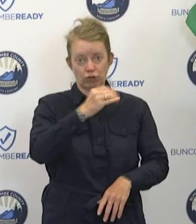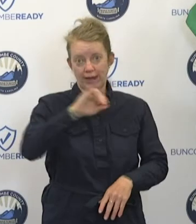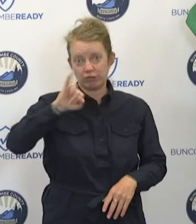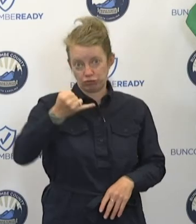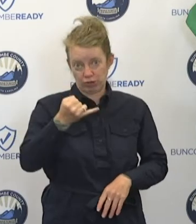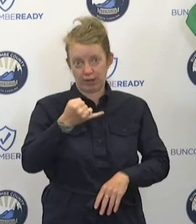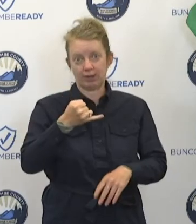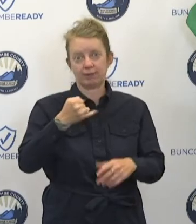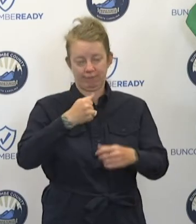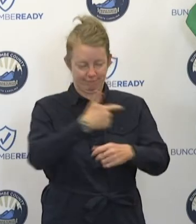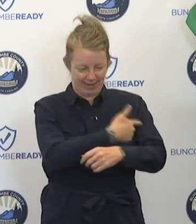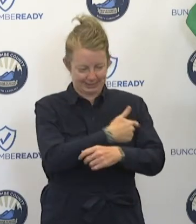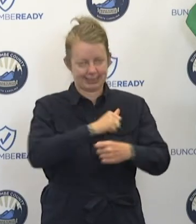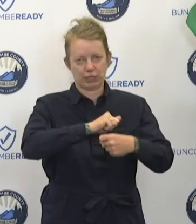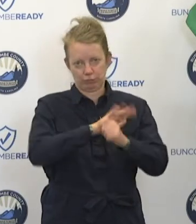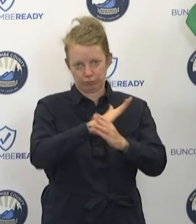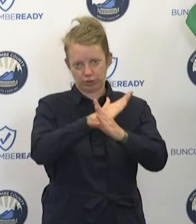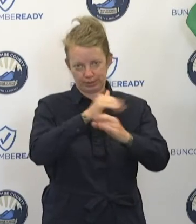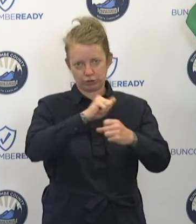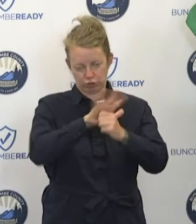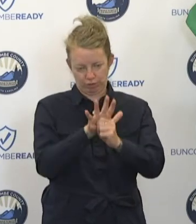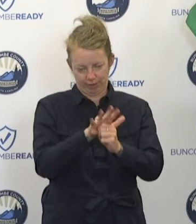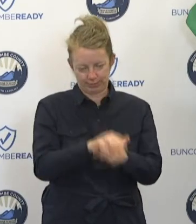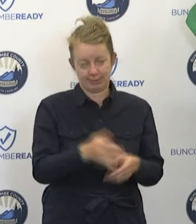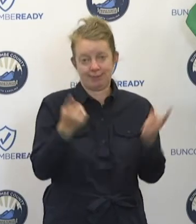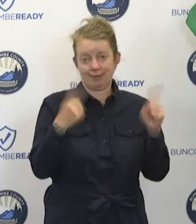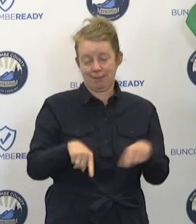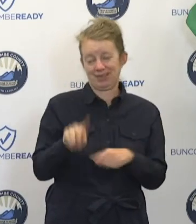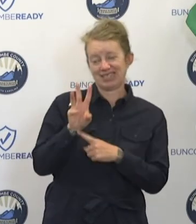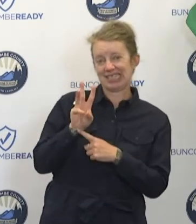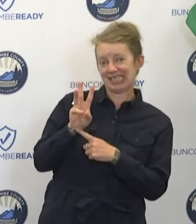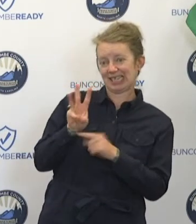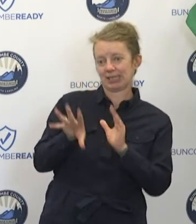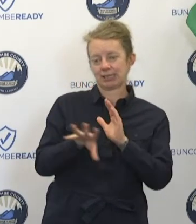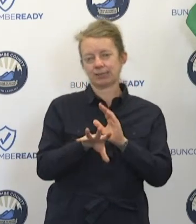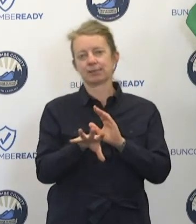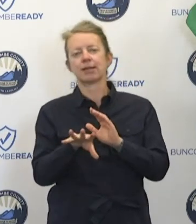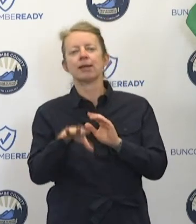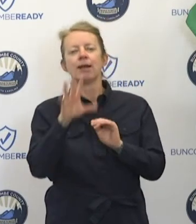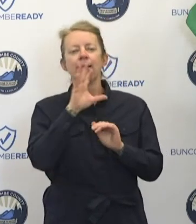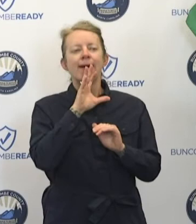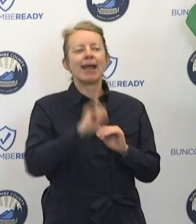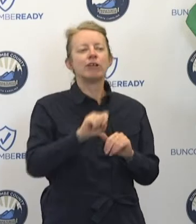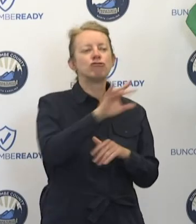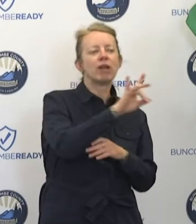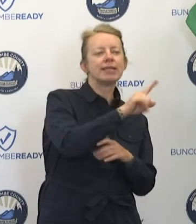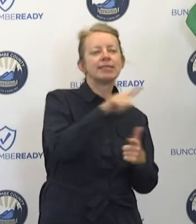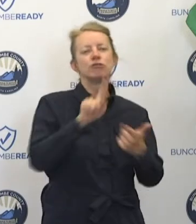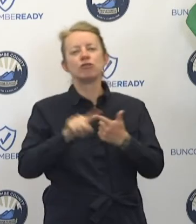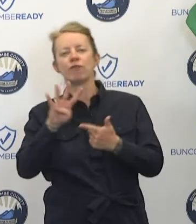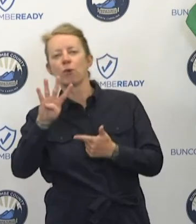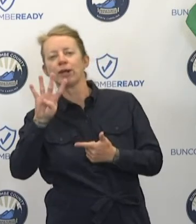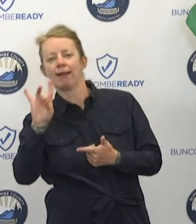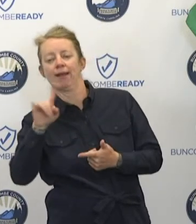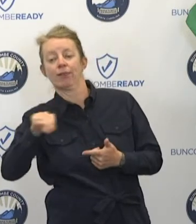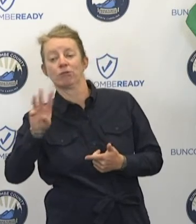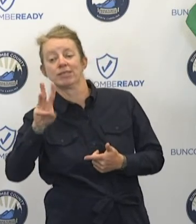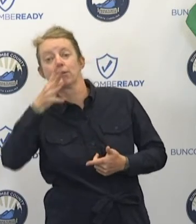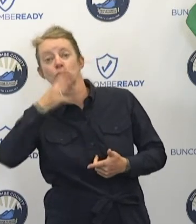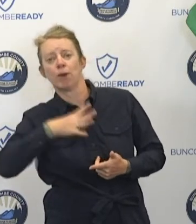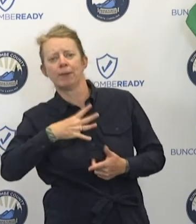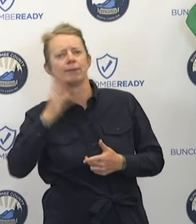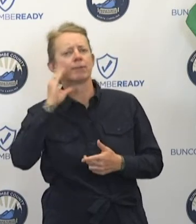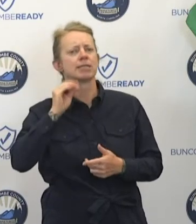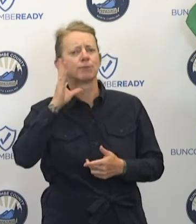United States, 6 women between the ages of 18 and 48 experienced a rare type of blood clot in